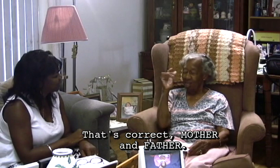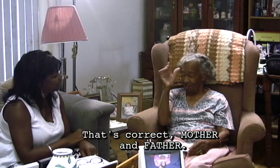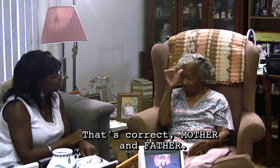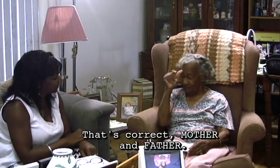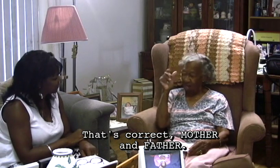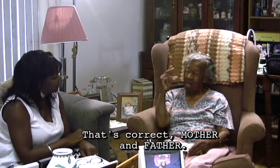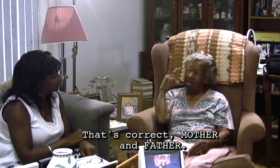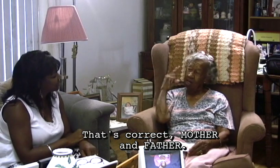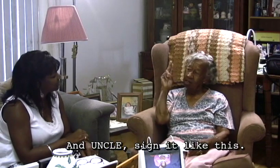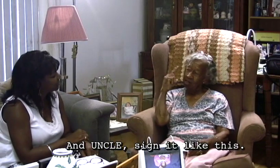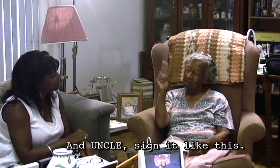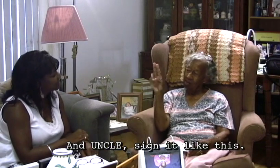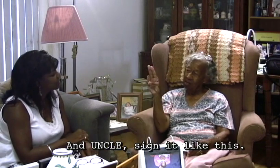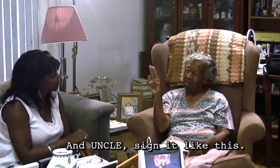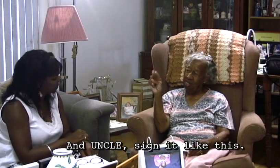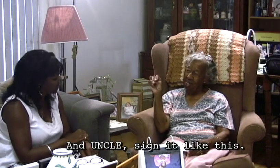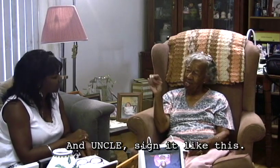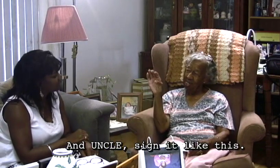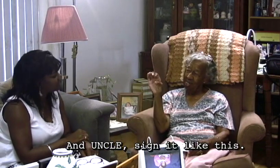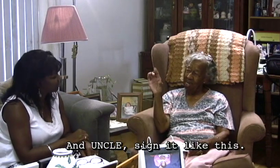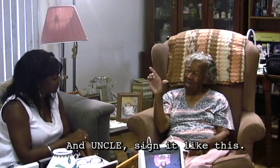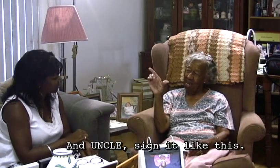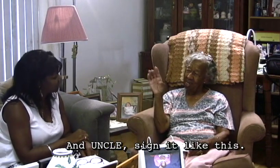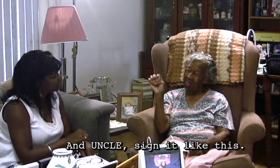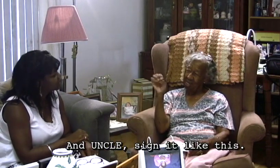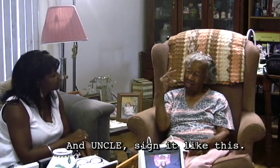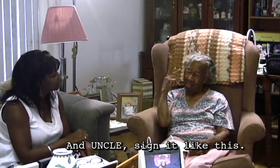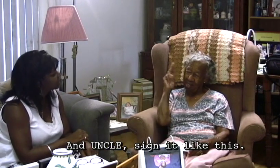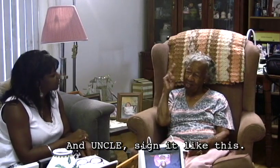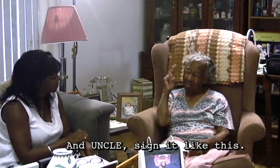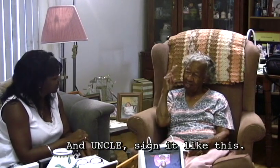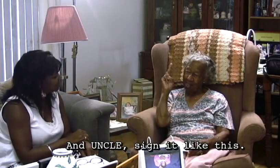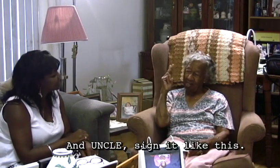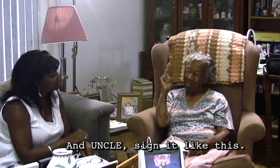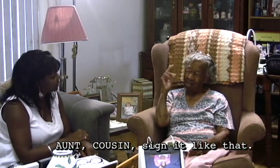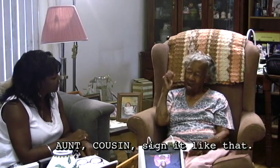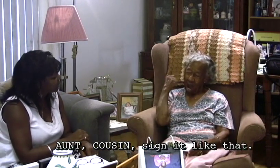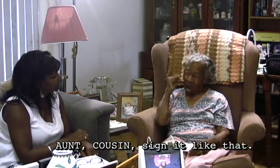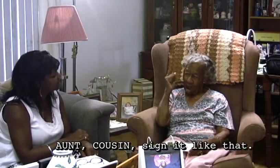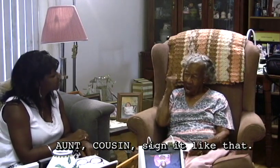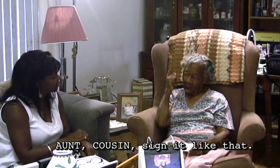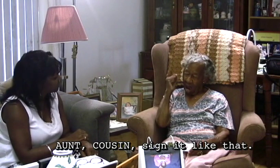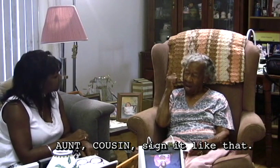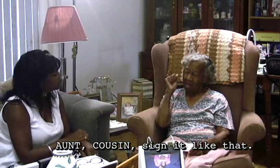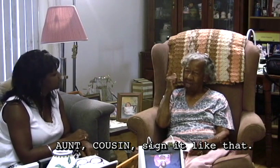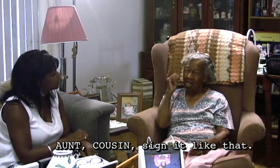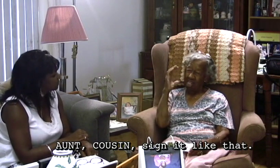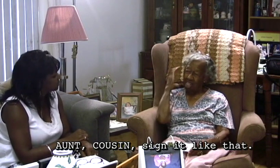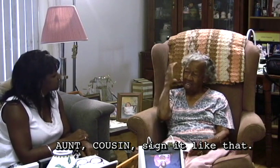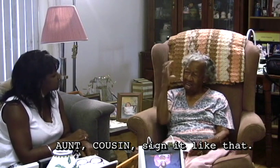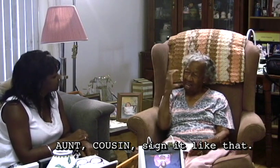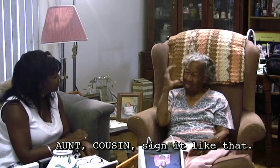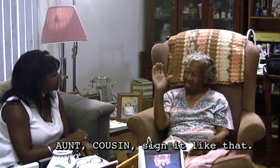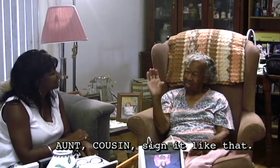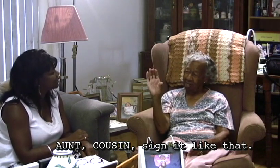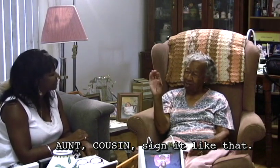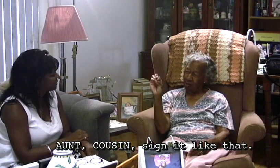father. Mm-hmm. And uncle. Sign it like this. Aunt. Cousin.